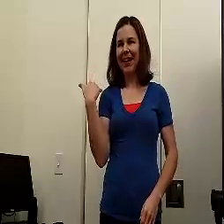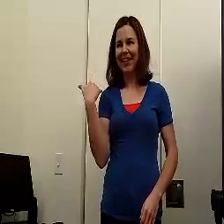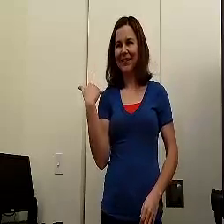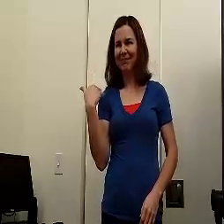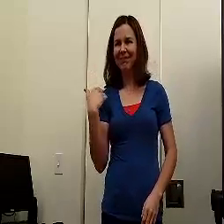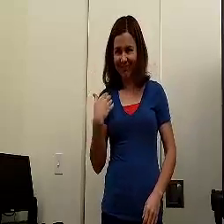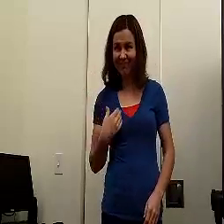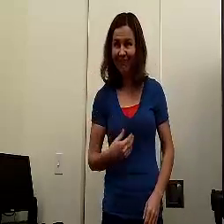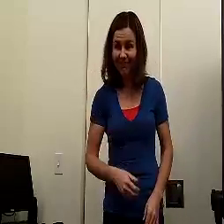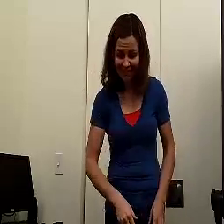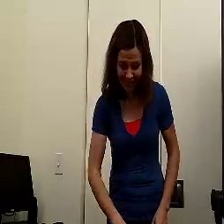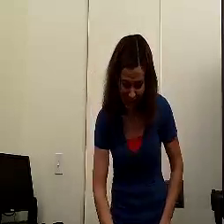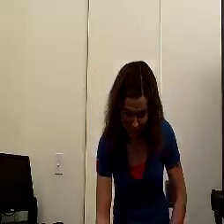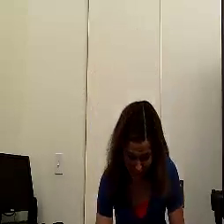baked. Cool?